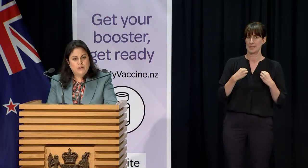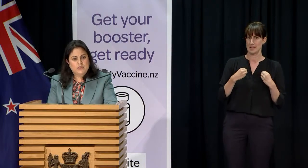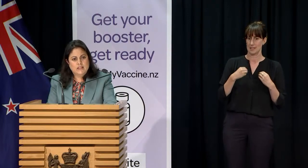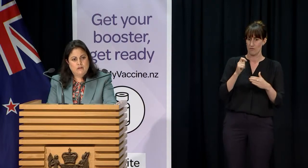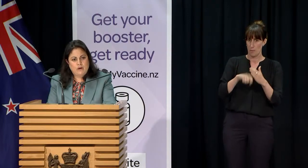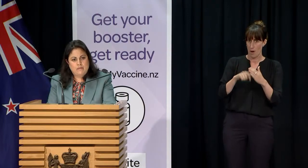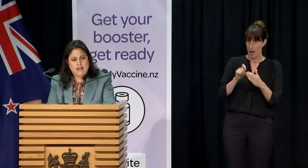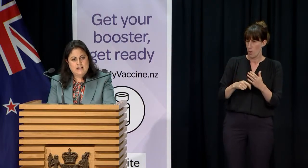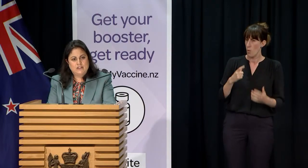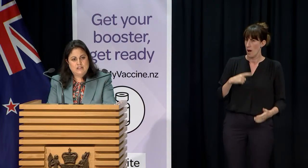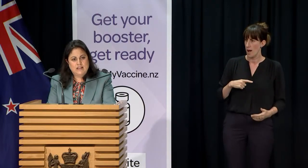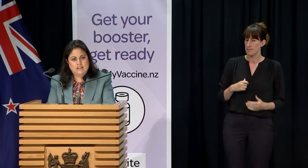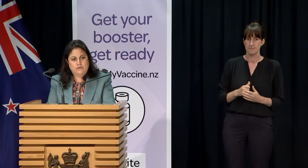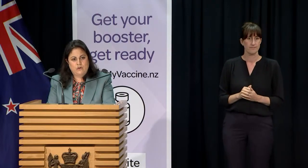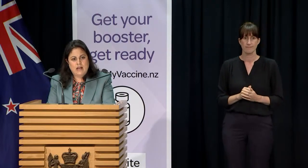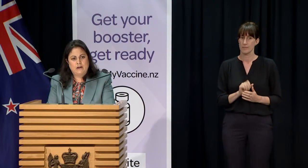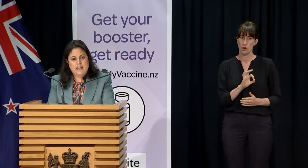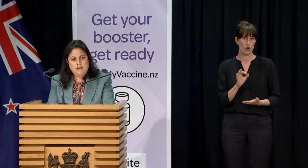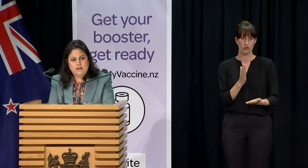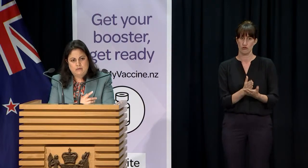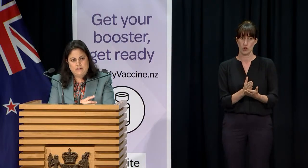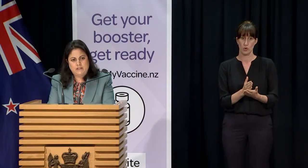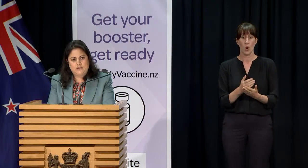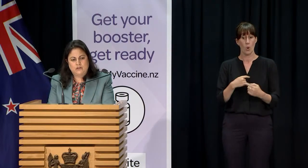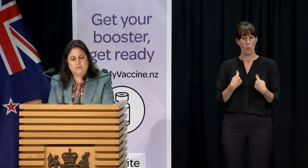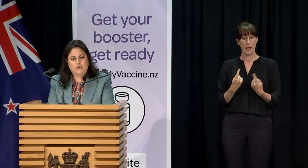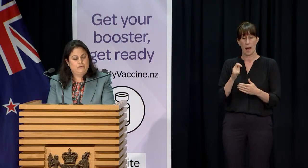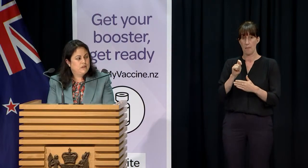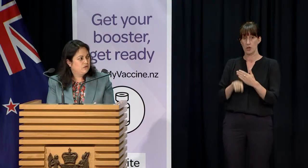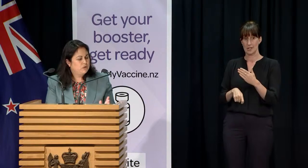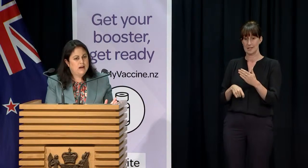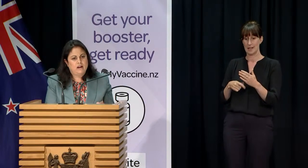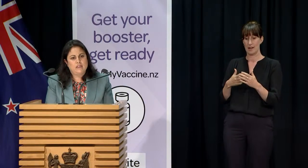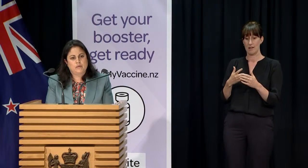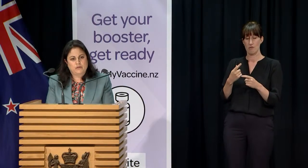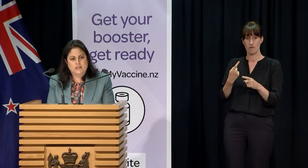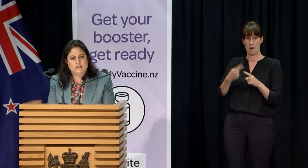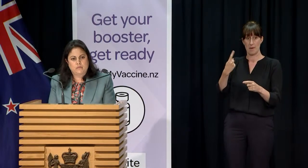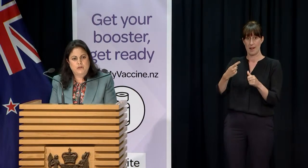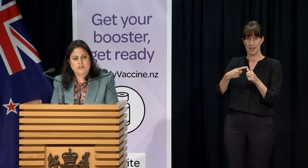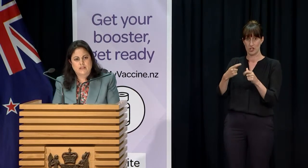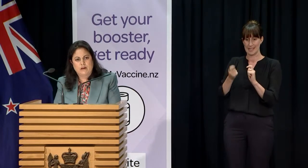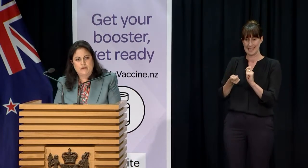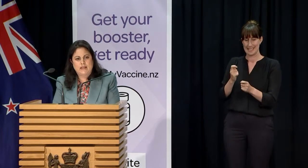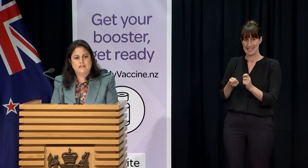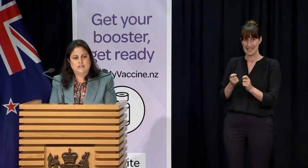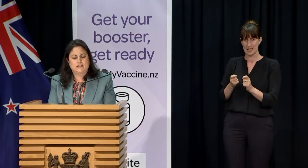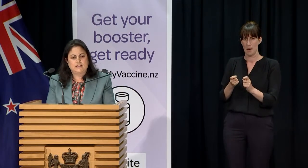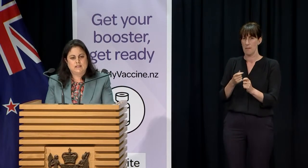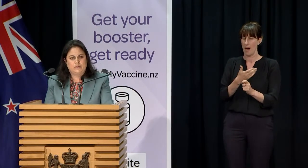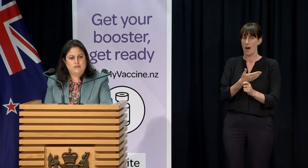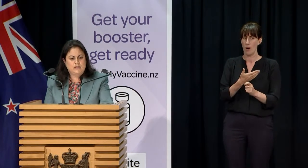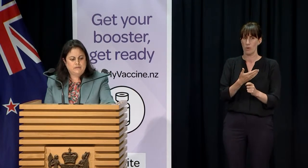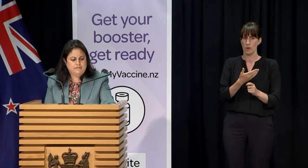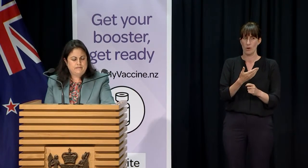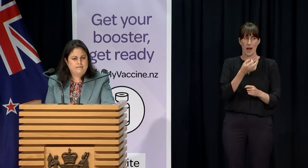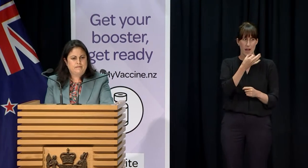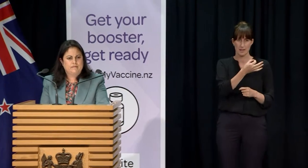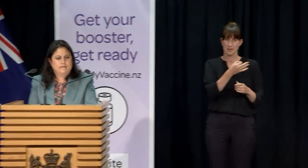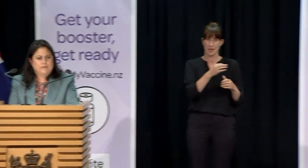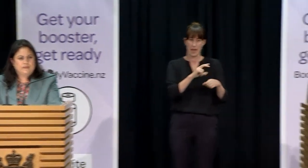are purchasing rapid antigen tests for our need, but I'll leave it to Dr. Bloomfield to outline the process for purchasing rapid antigen tests that we're